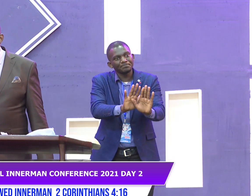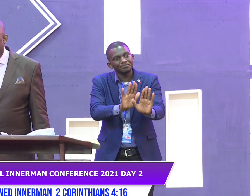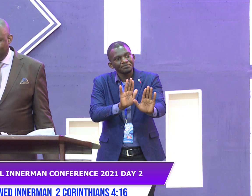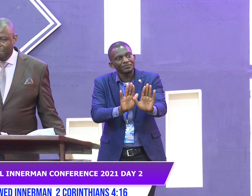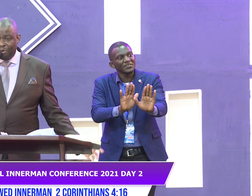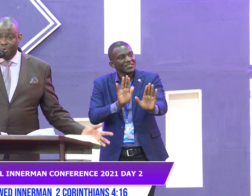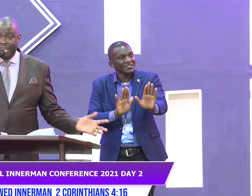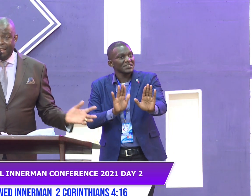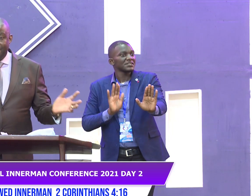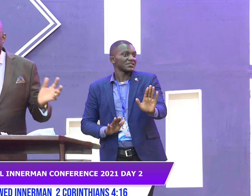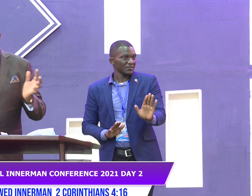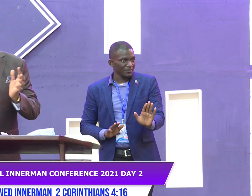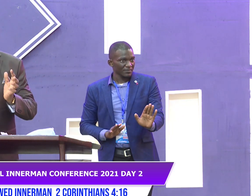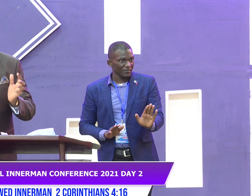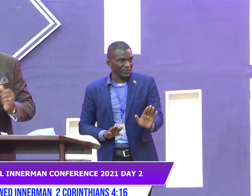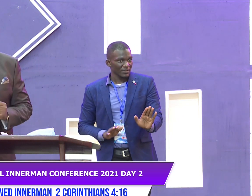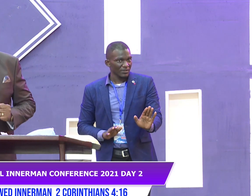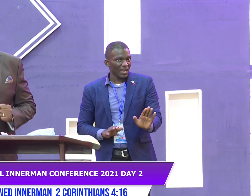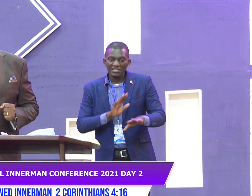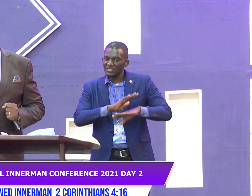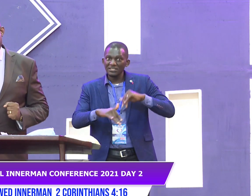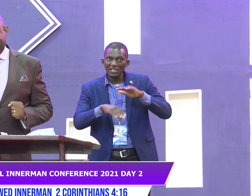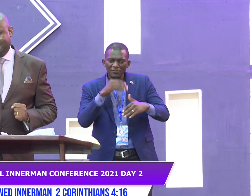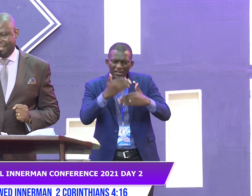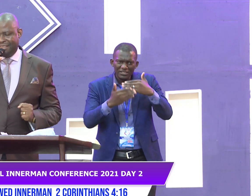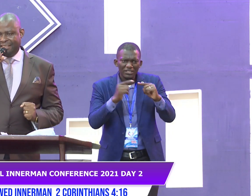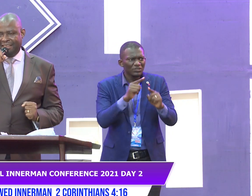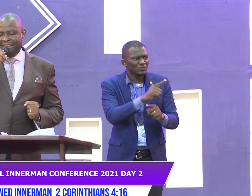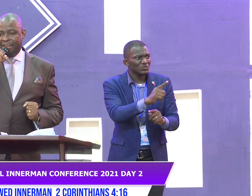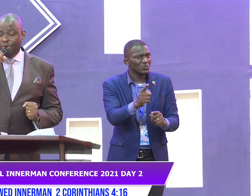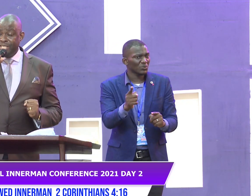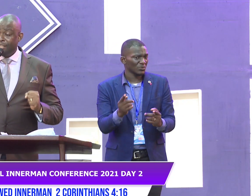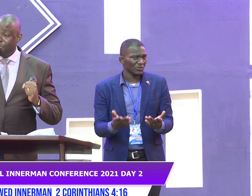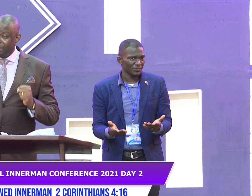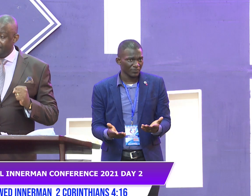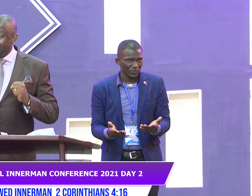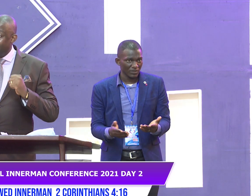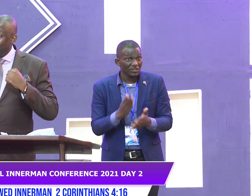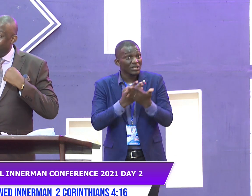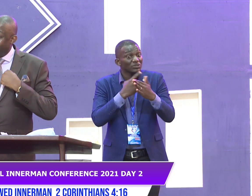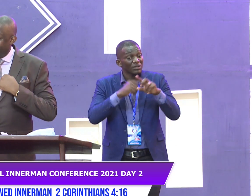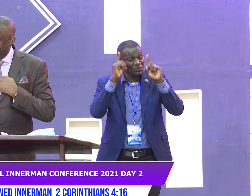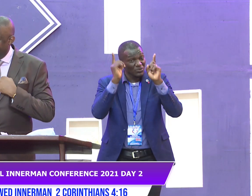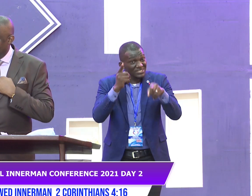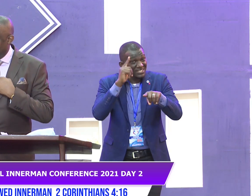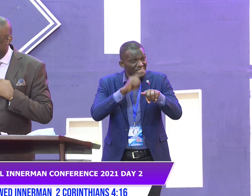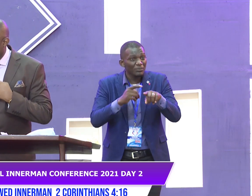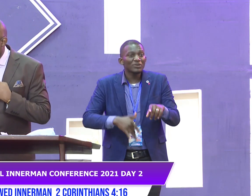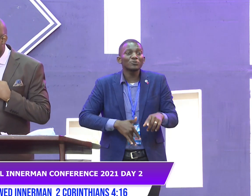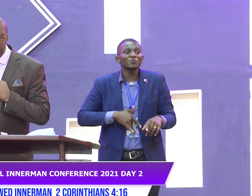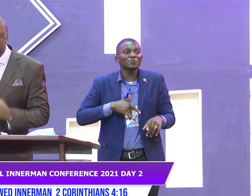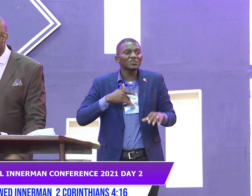starts to cut off himself from you. And then his openness to you.